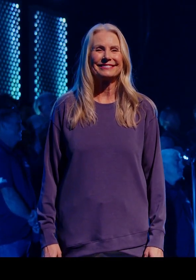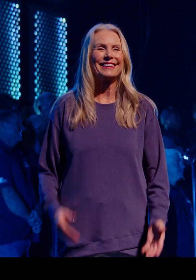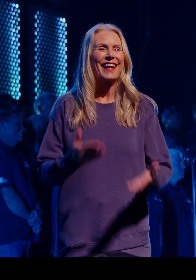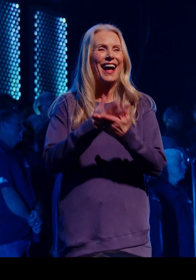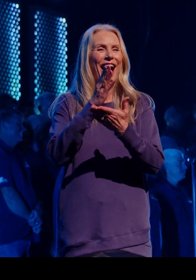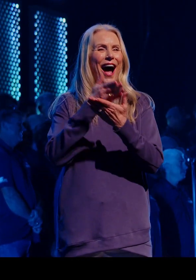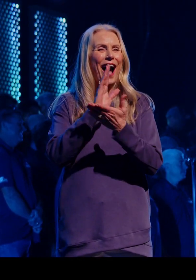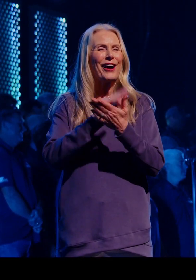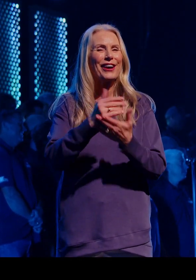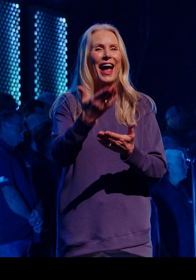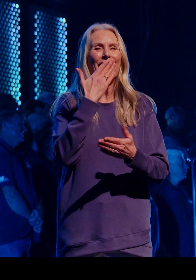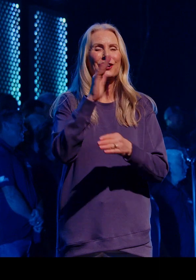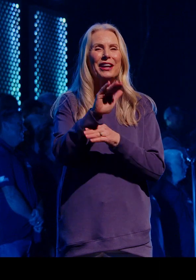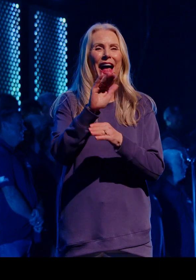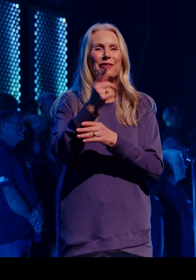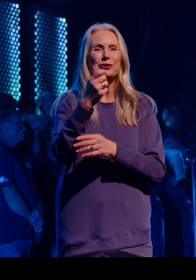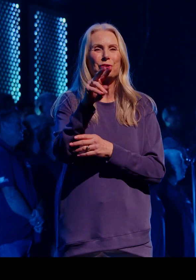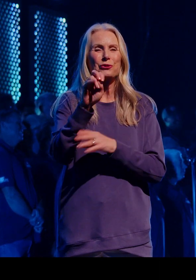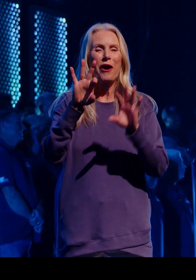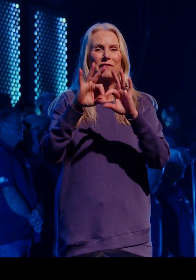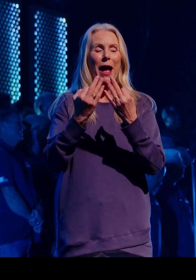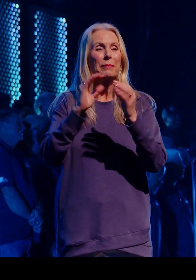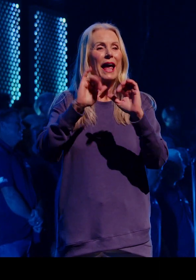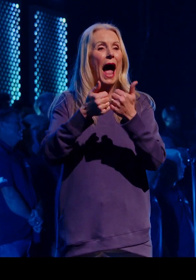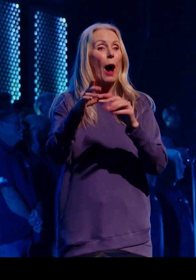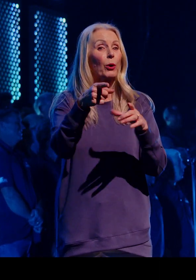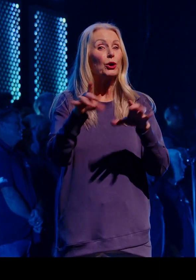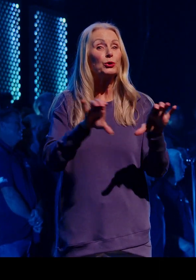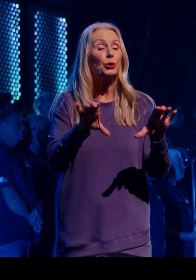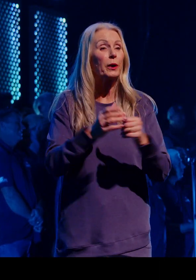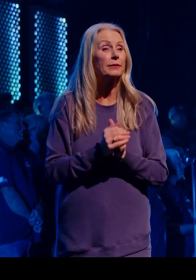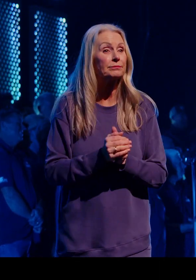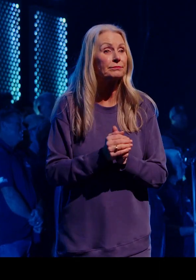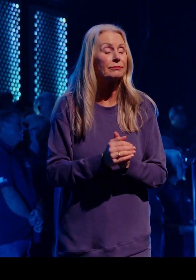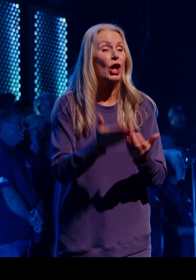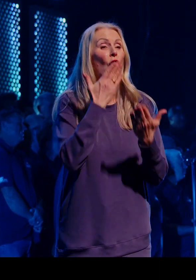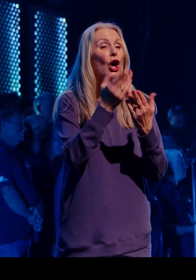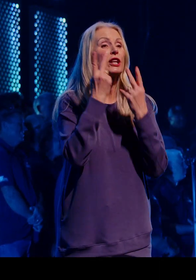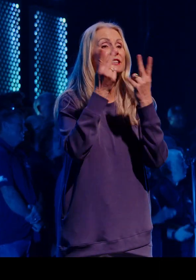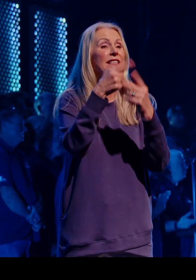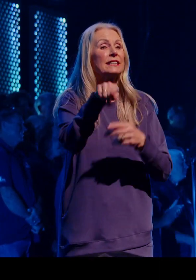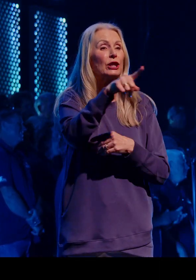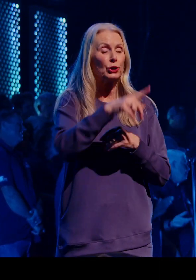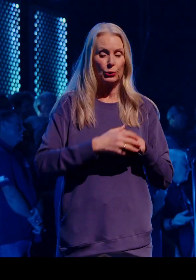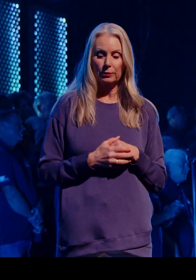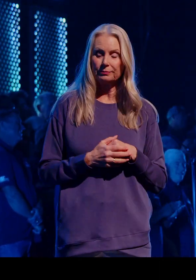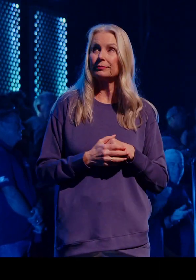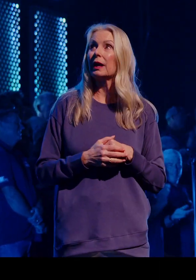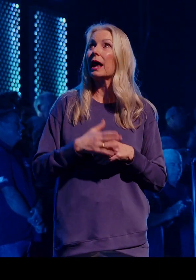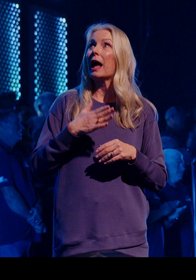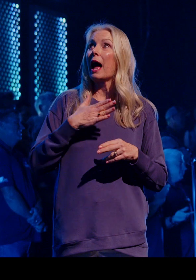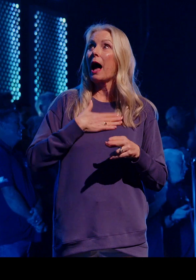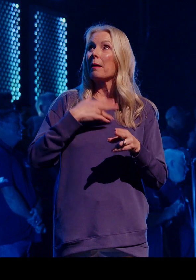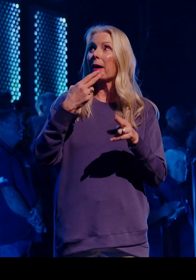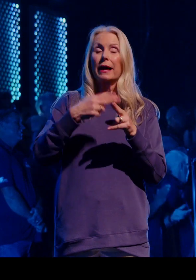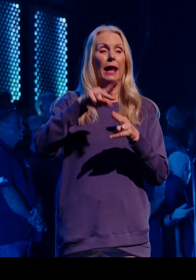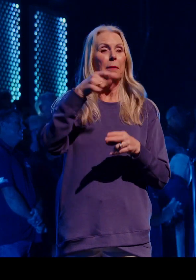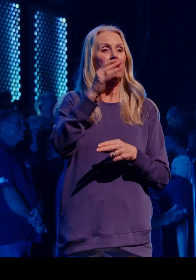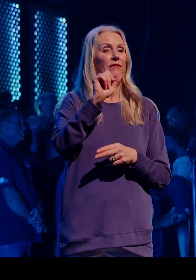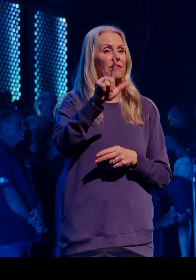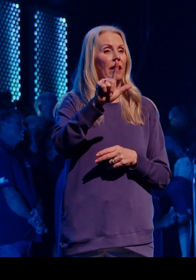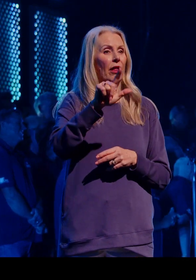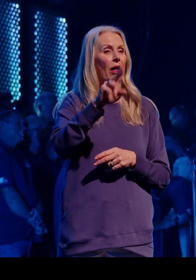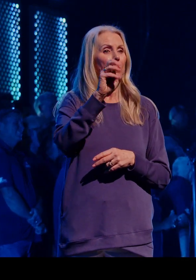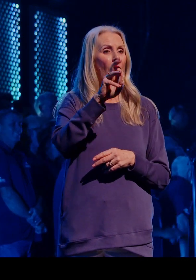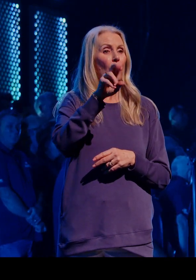All right. Well, good afternoon, Grove family. How we doing? It's good to see you. My name is Philip Bardos, and I serve